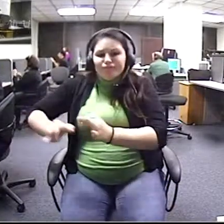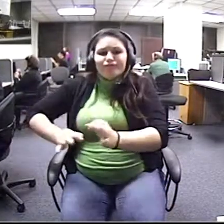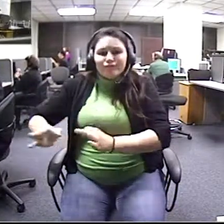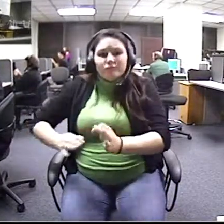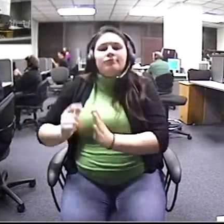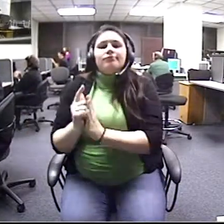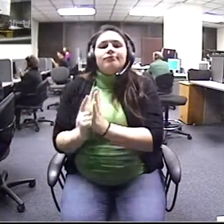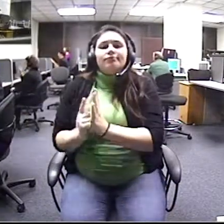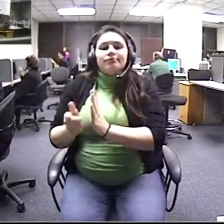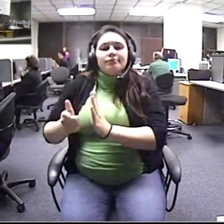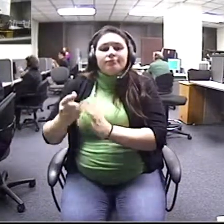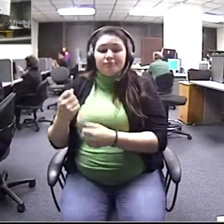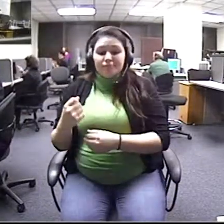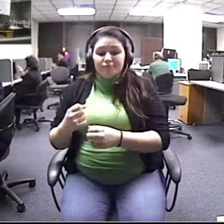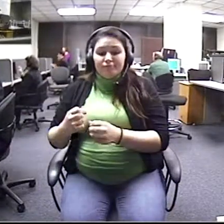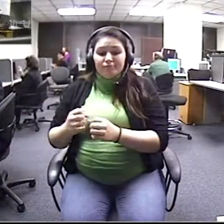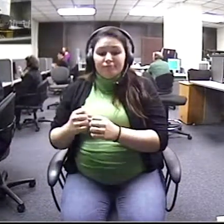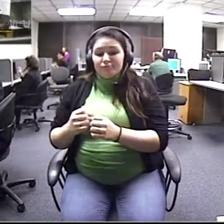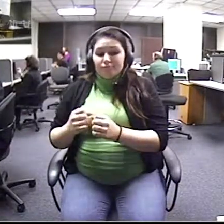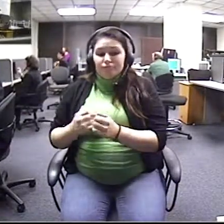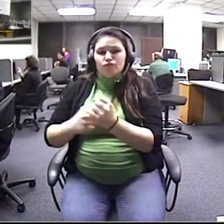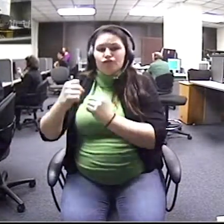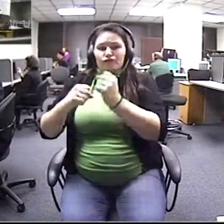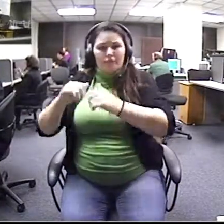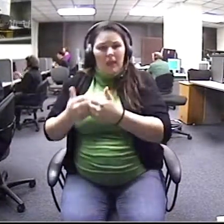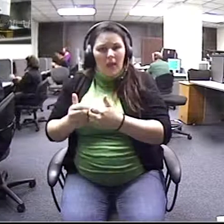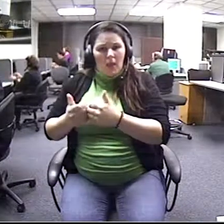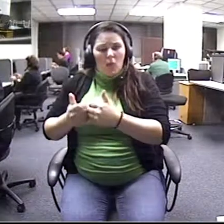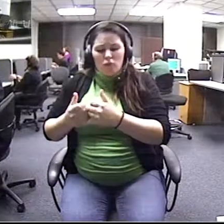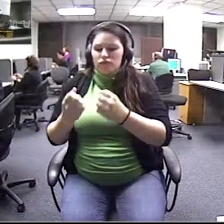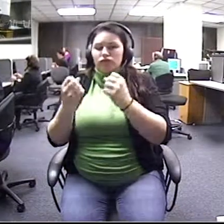Supreme Court with several lower federal courts.